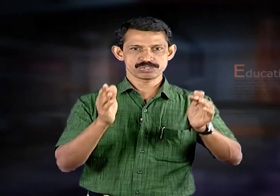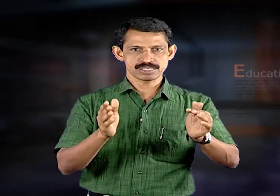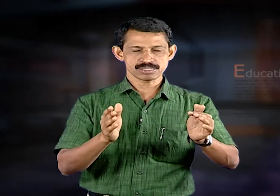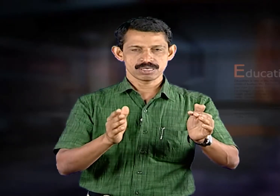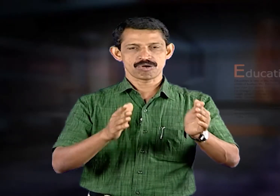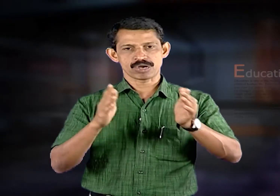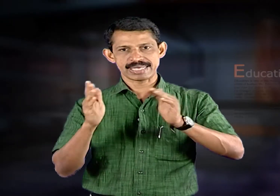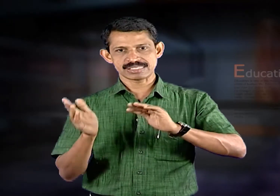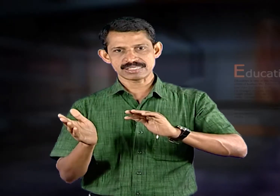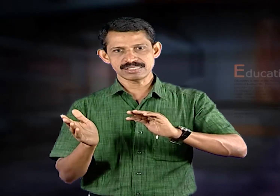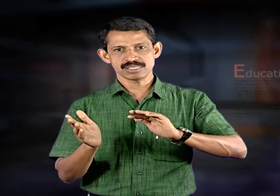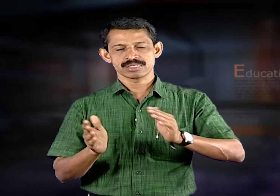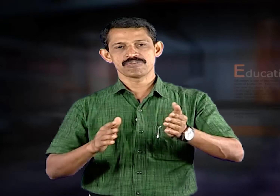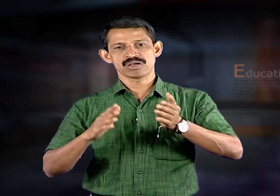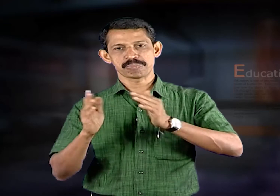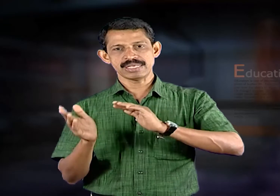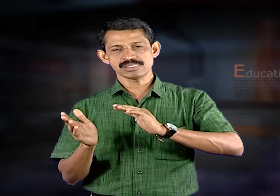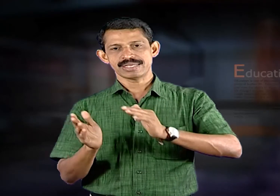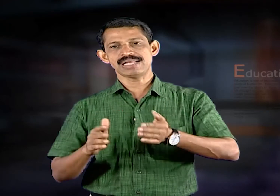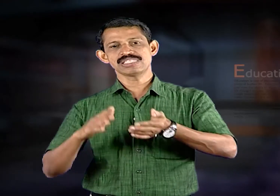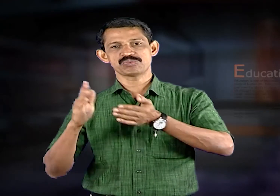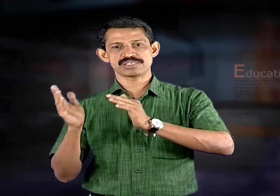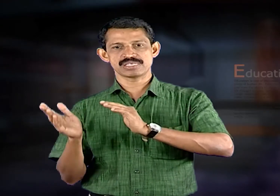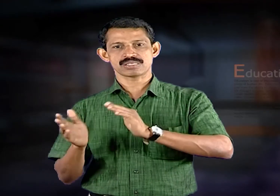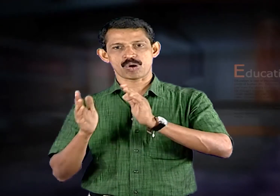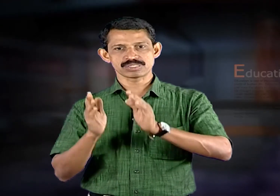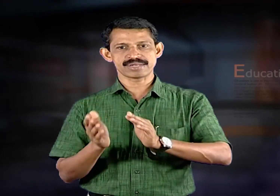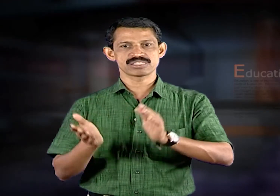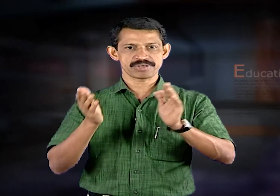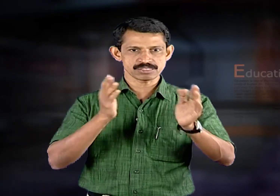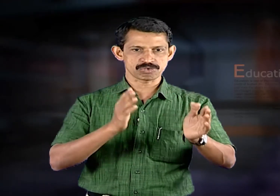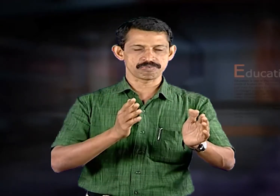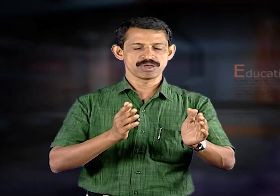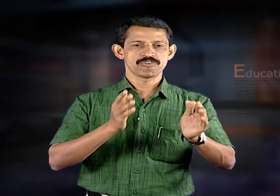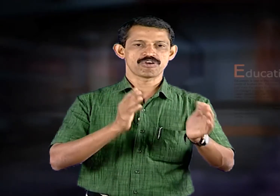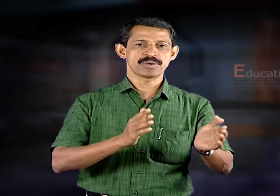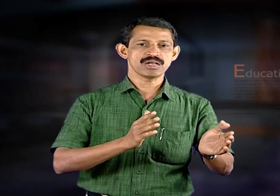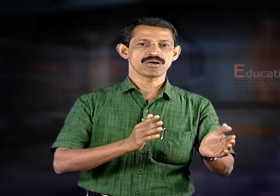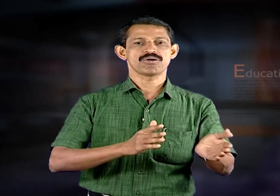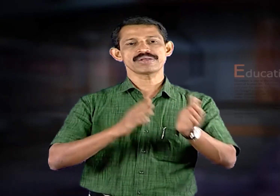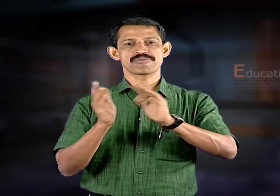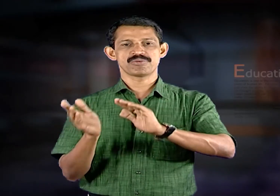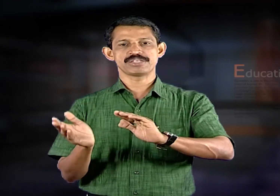institutions, organizations, the workplace and situations outside the spheres of formal or informal